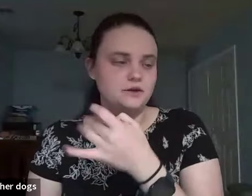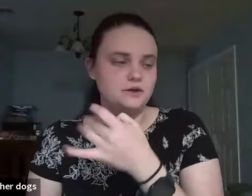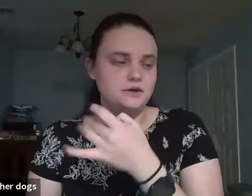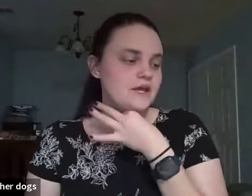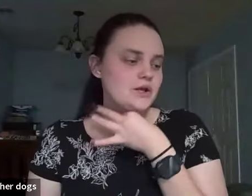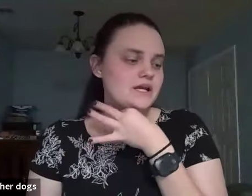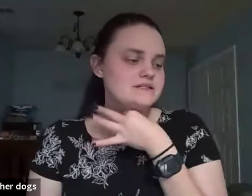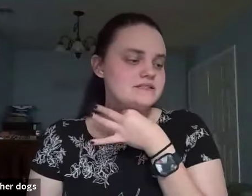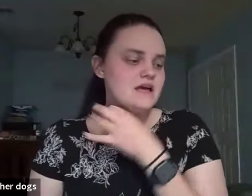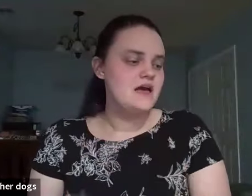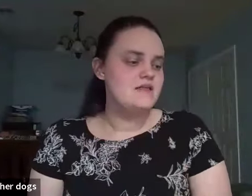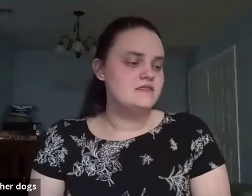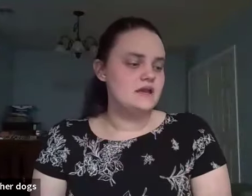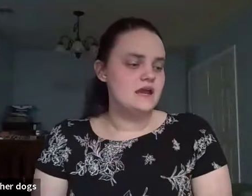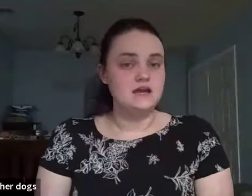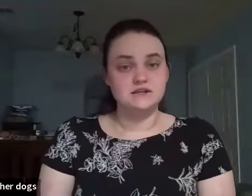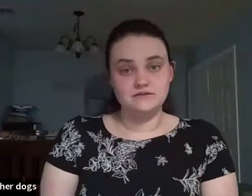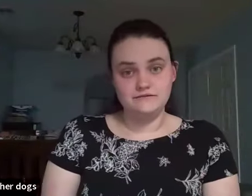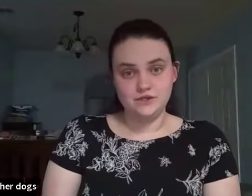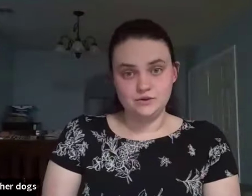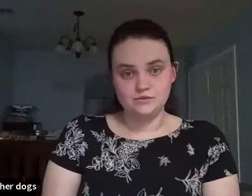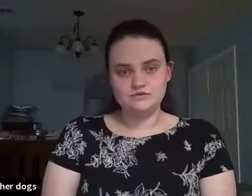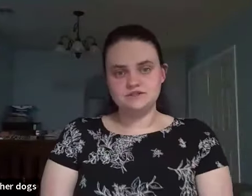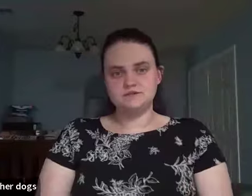finger. Curious. Then we had confused,